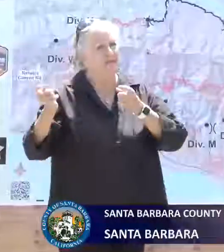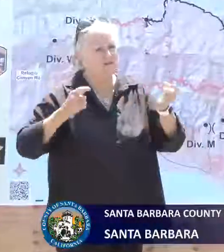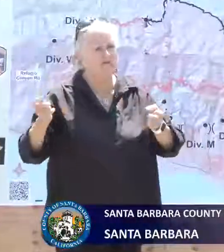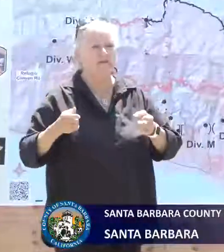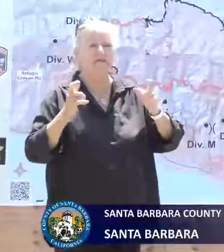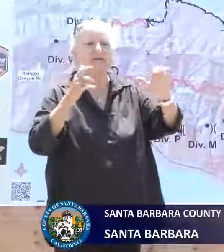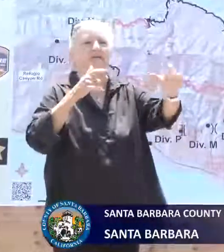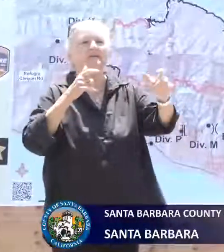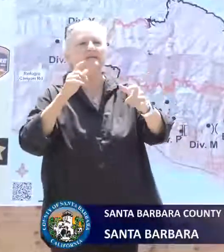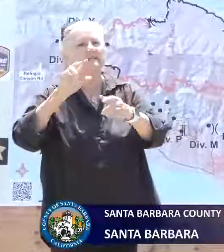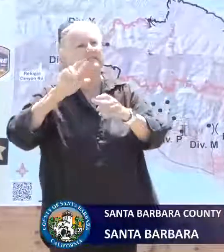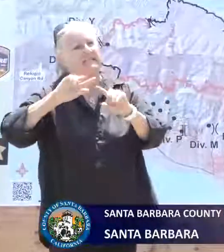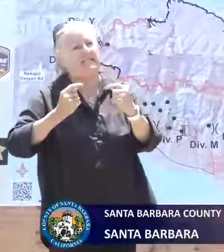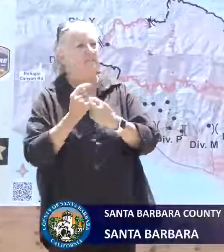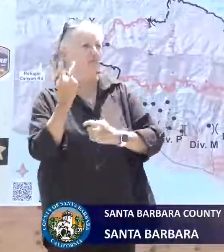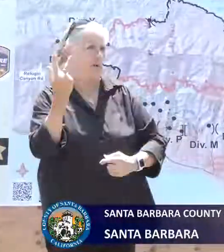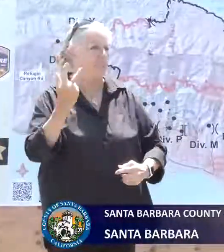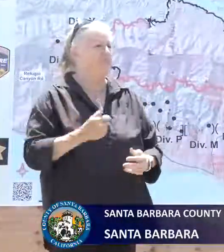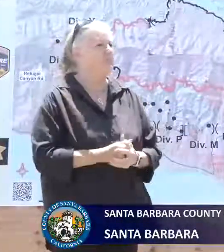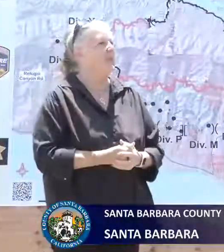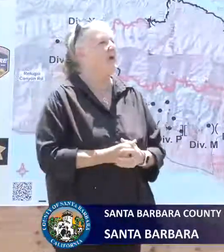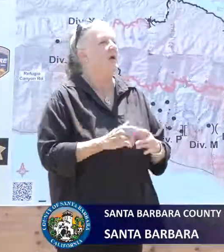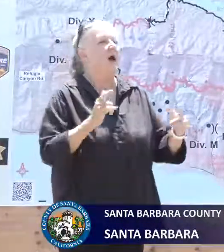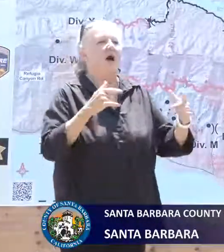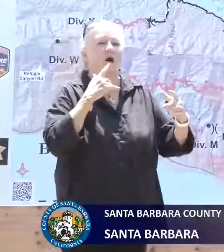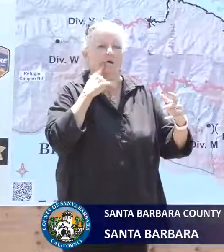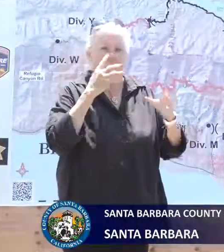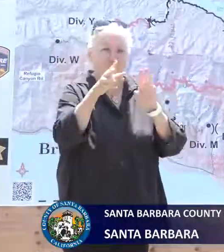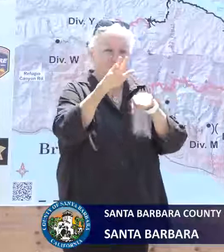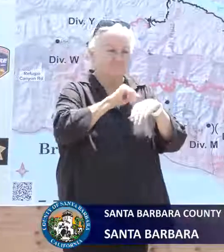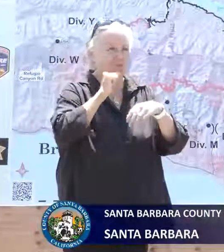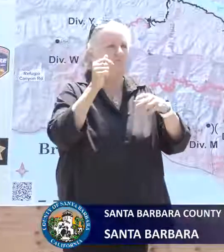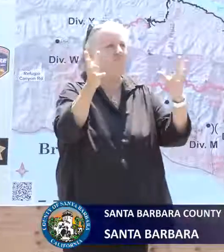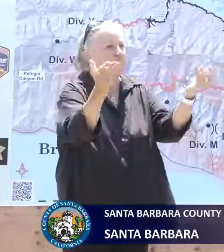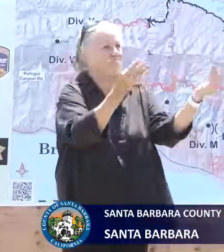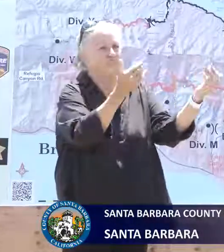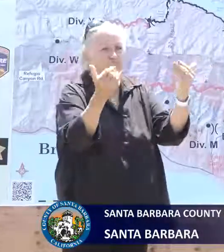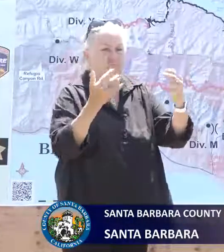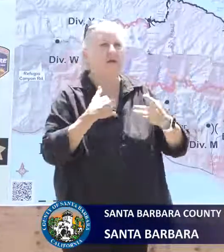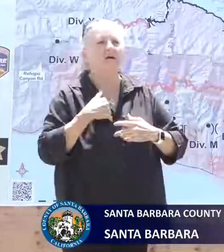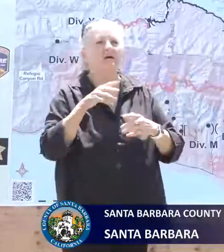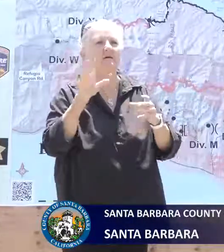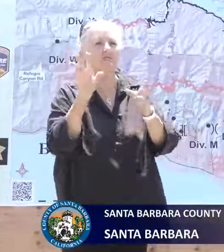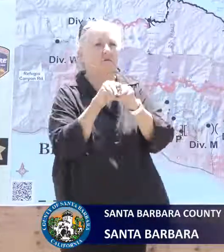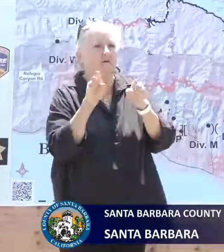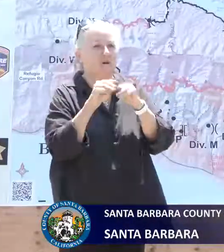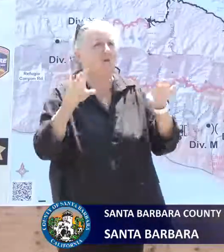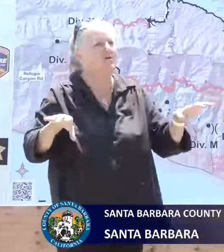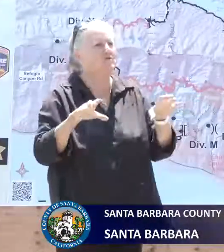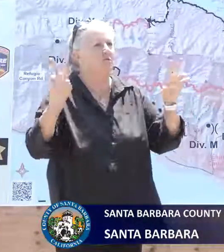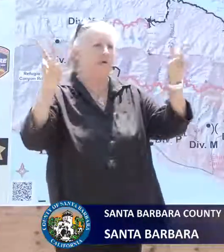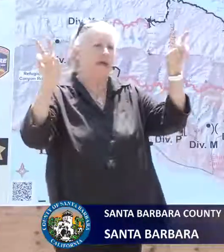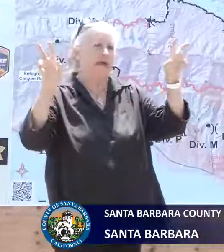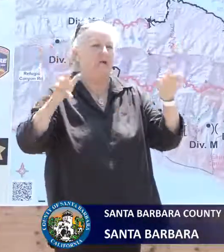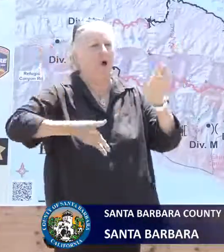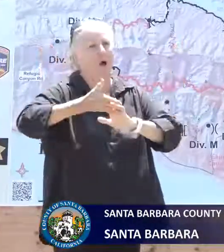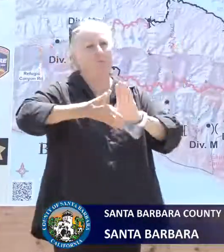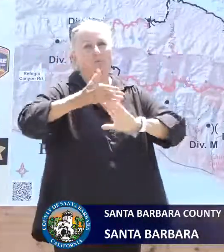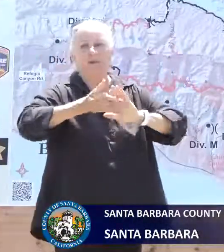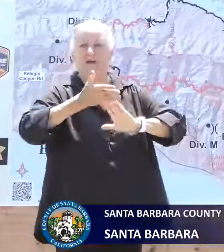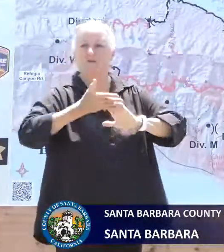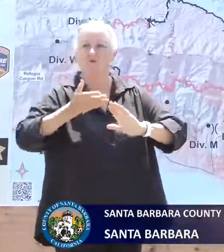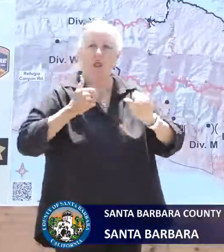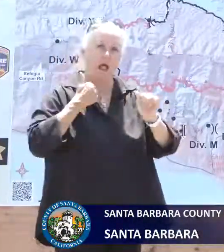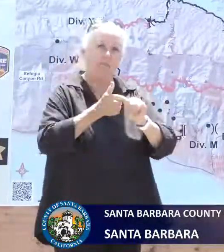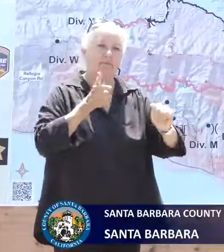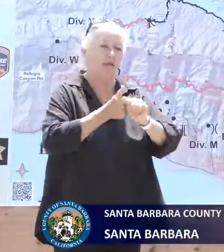Tillo. We've called the press conference today. We are going to do an operational update on what's